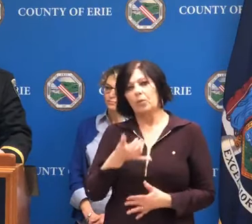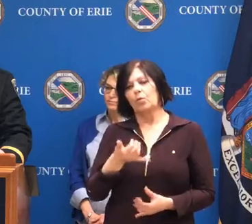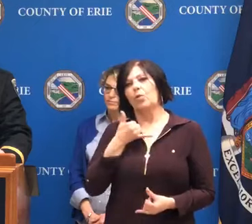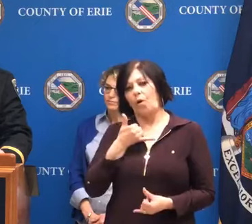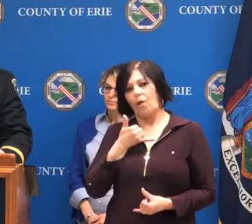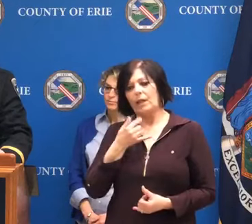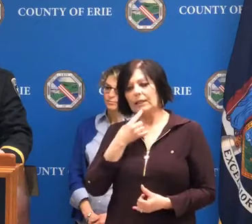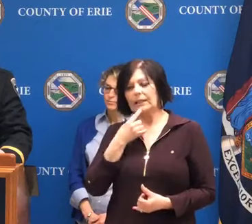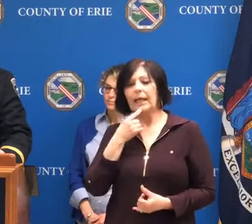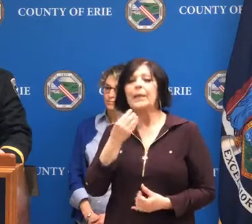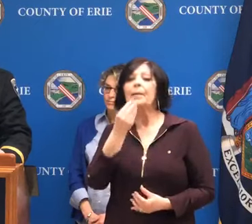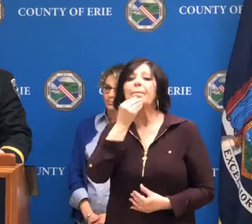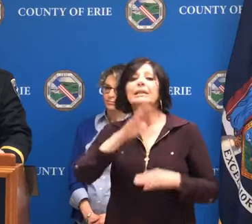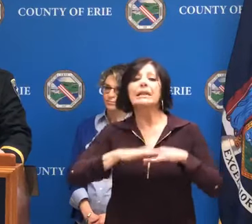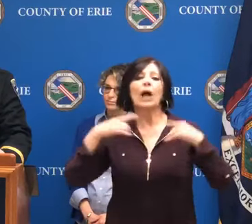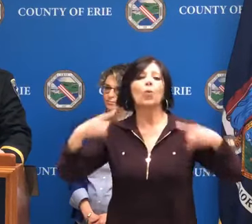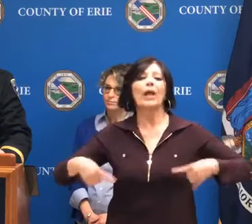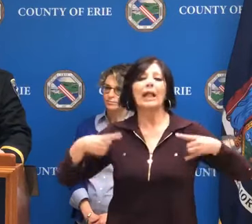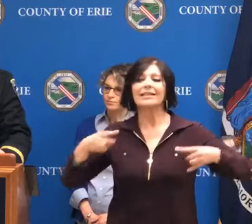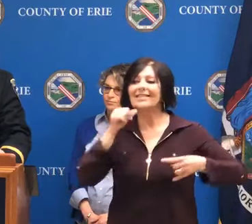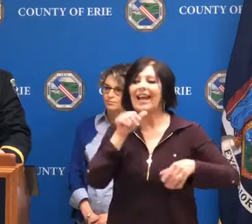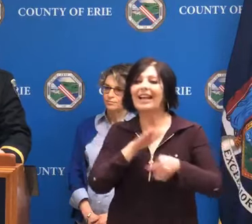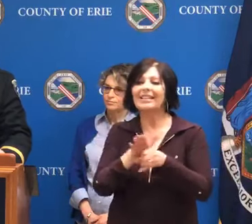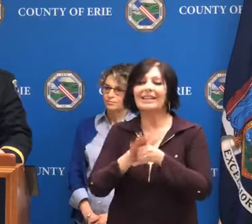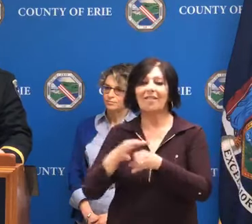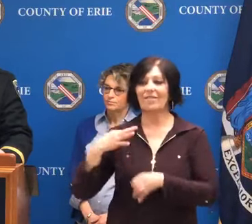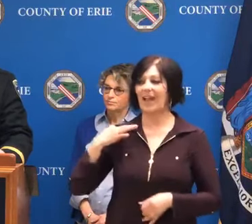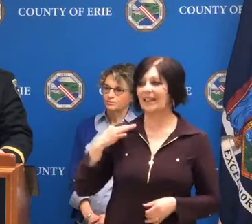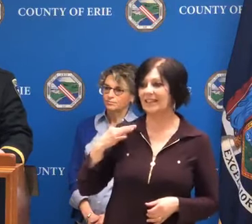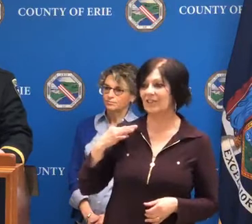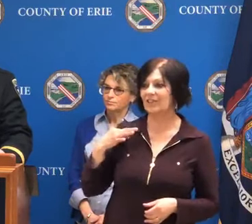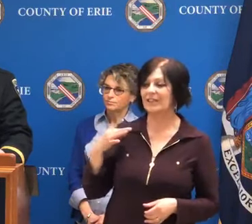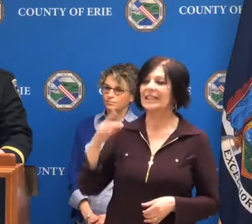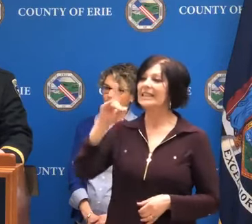that Meals on Wheels has a shortage of volunteers and other social services